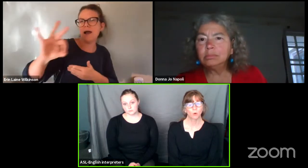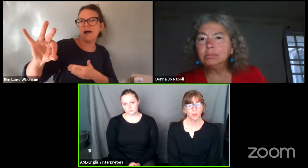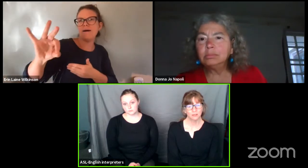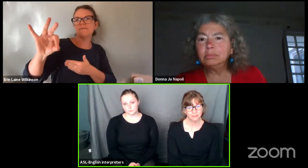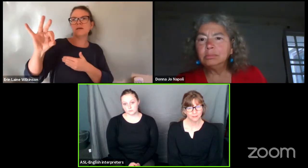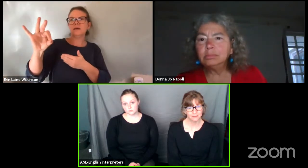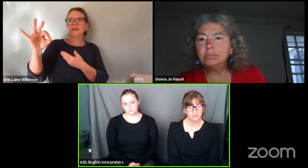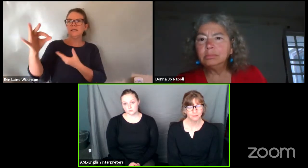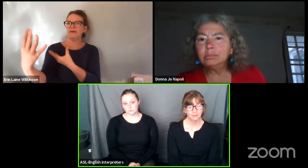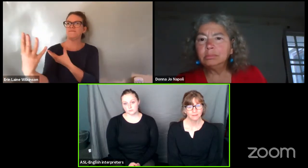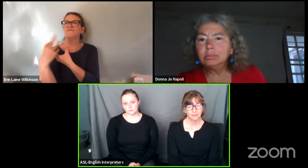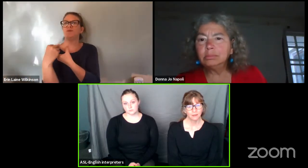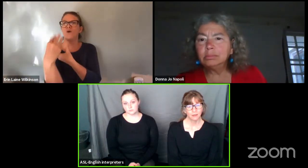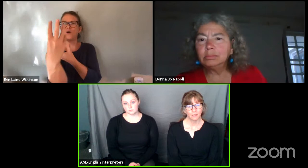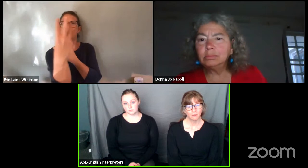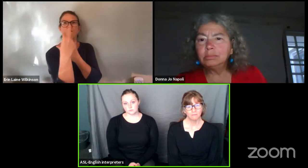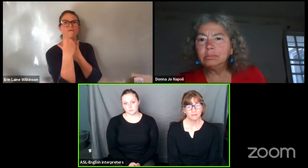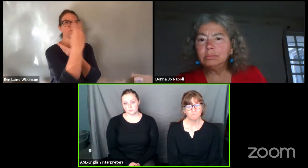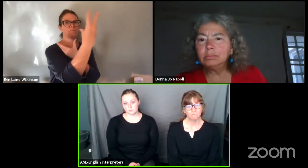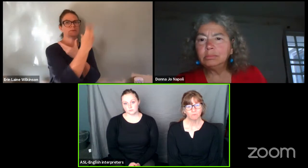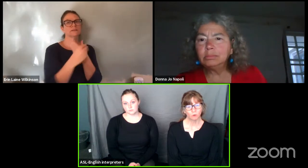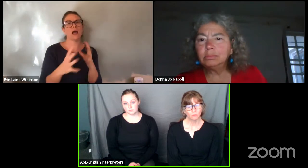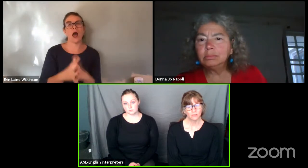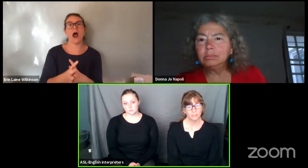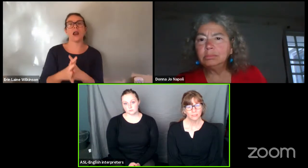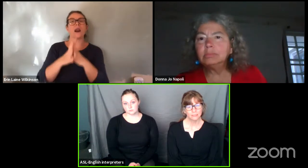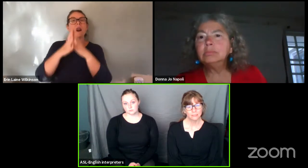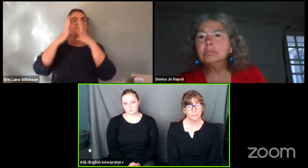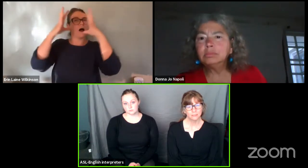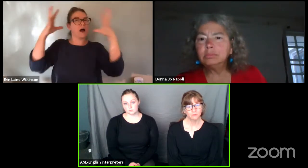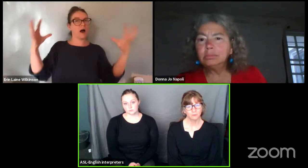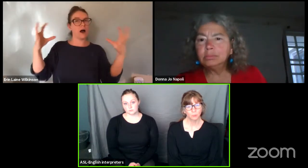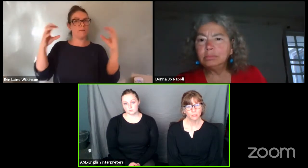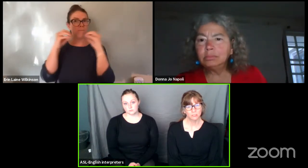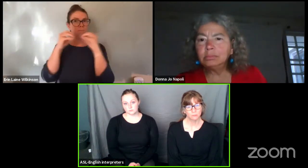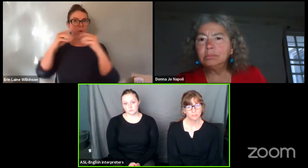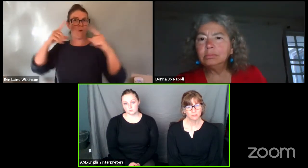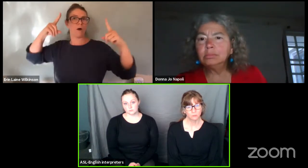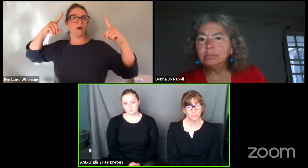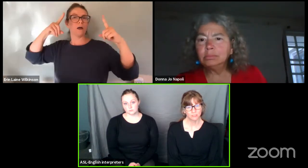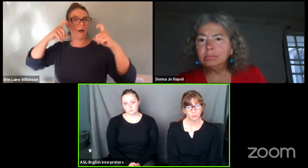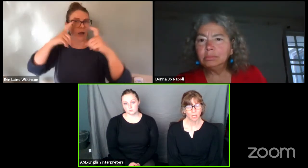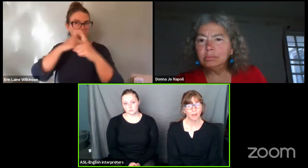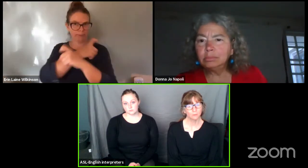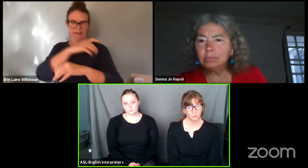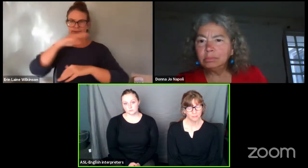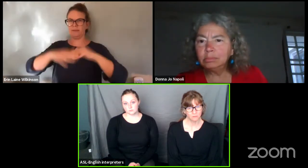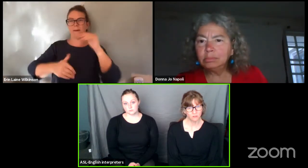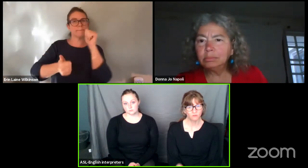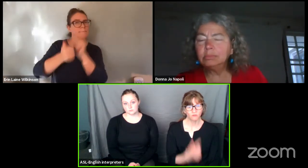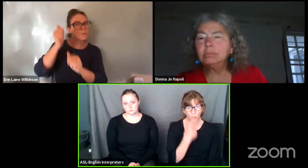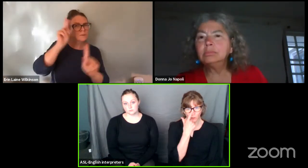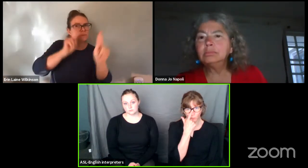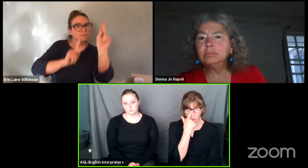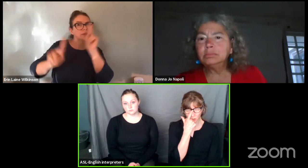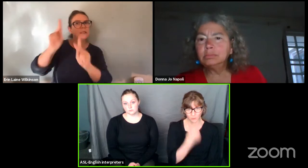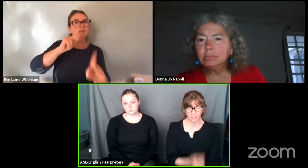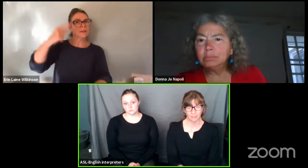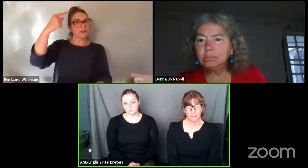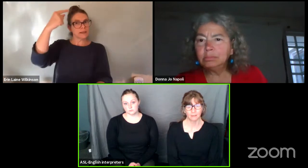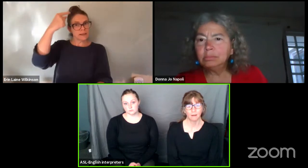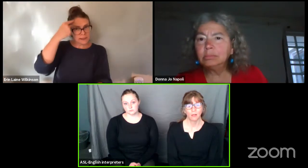That process of involving different participants in the research, I believe, is far